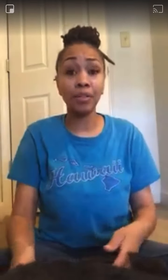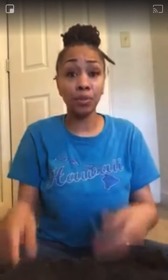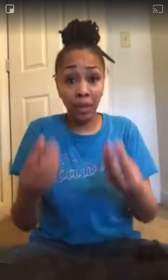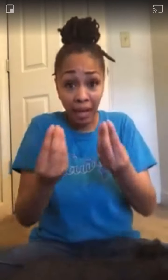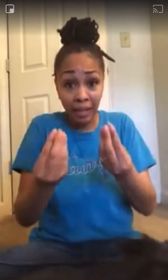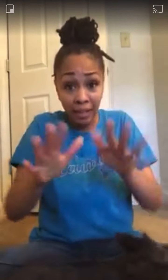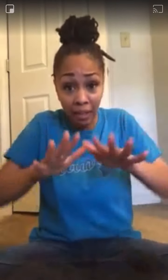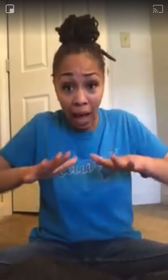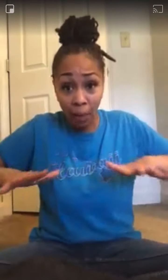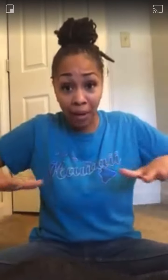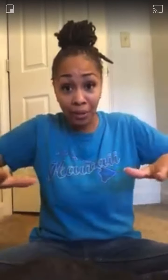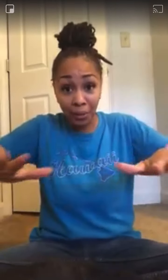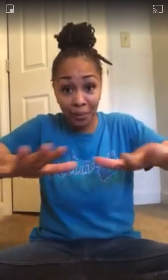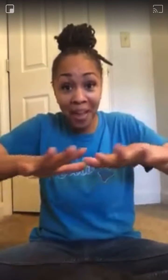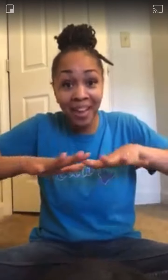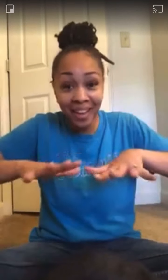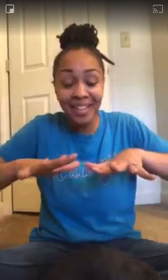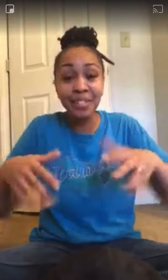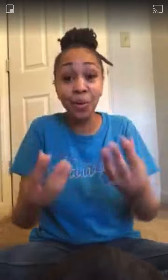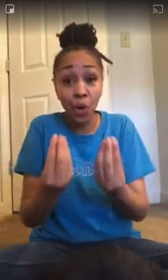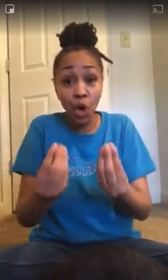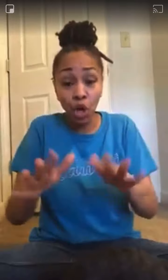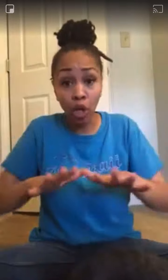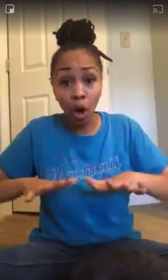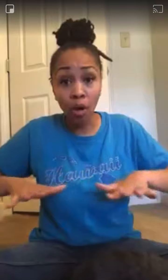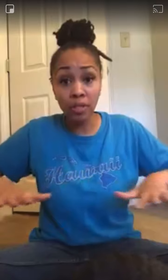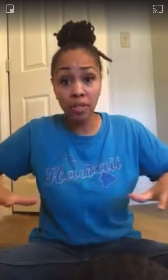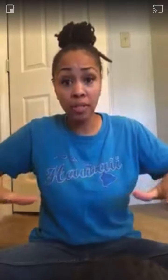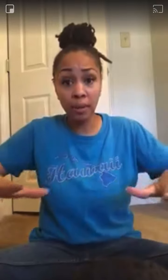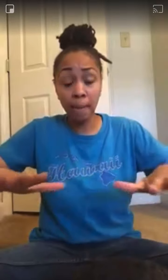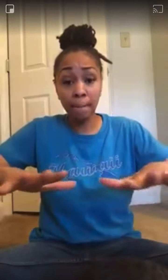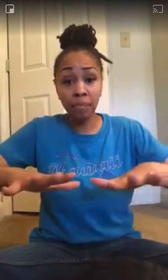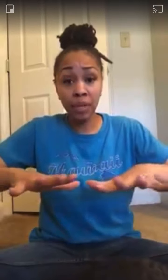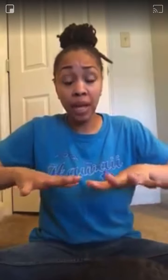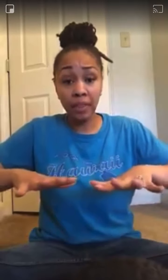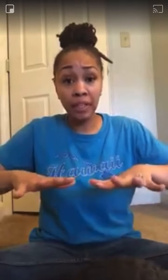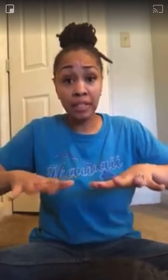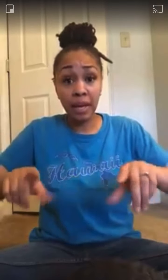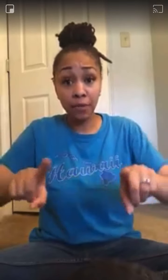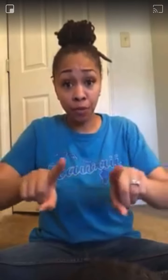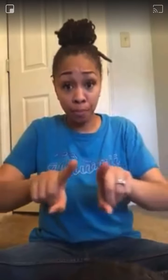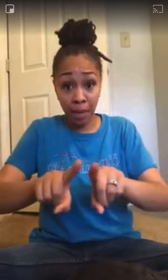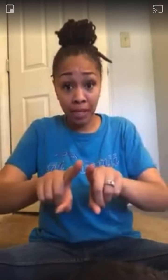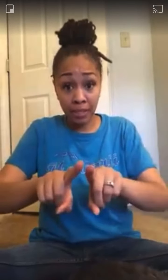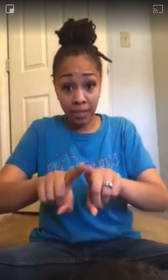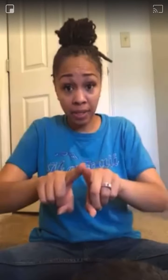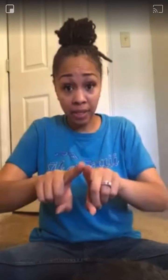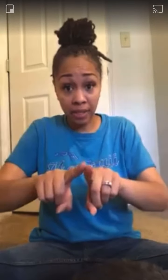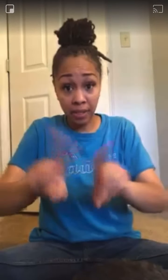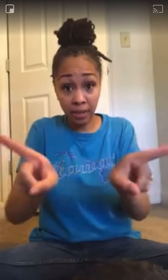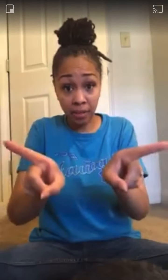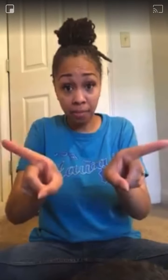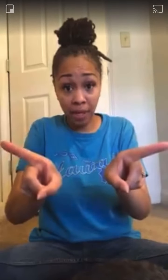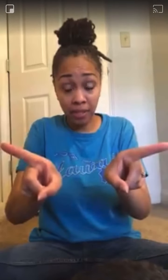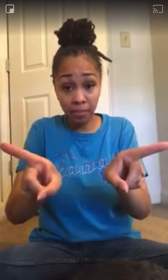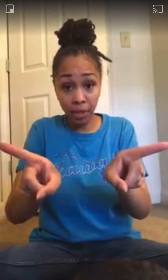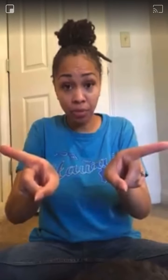do like how I do it. So lost, and then the sign for but is but,